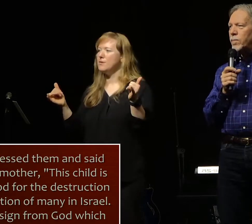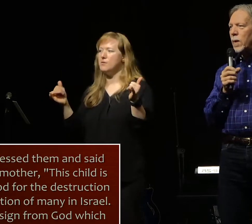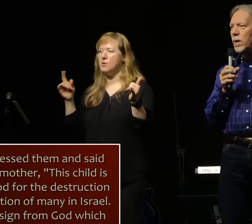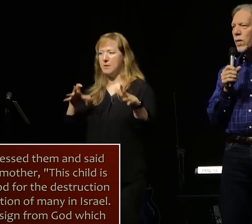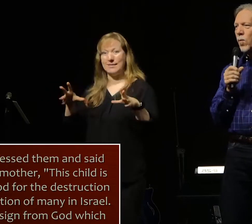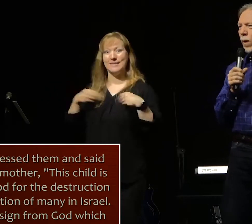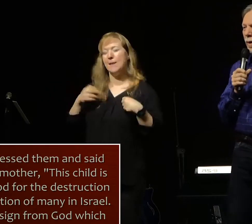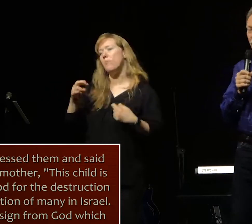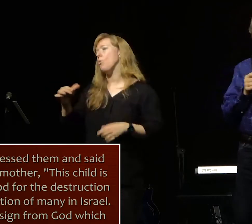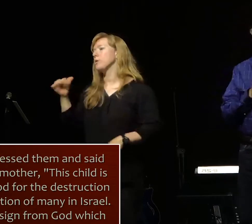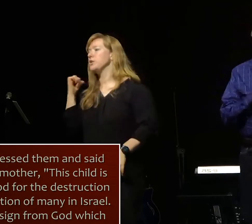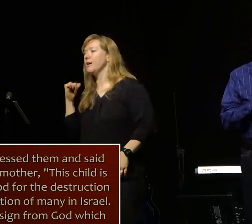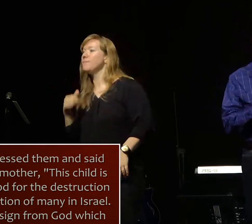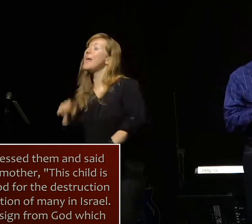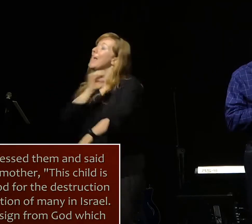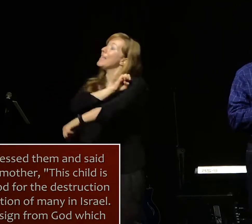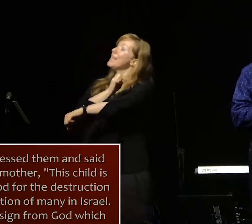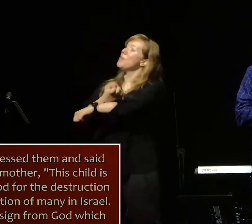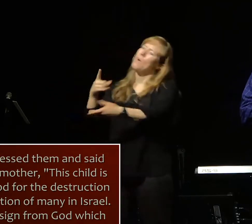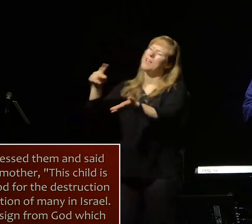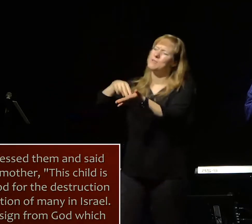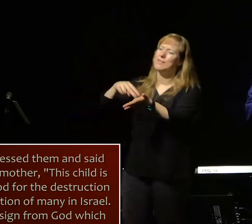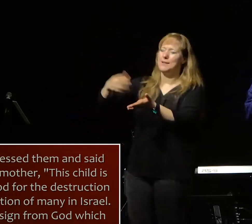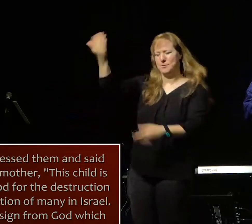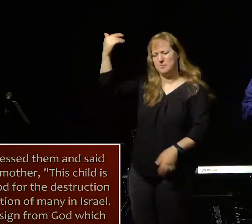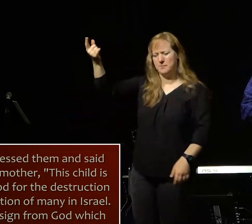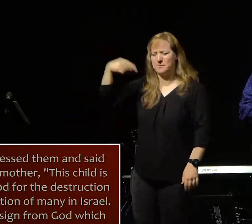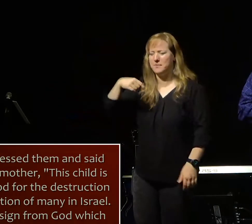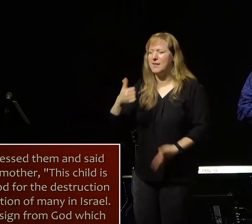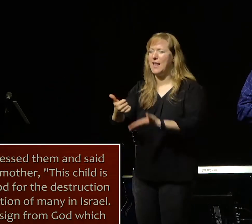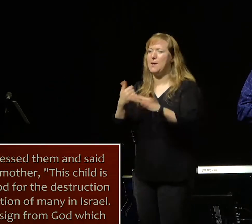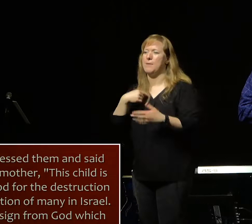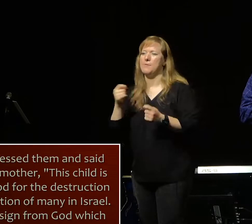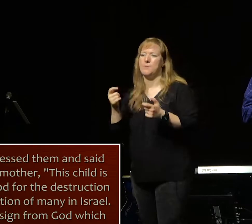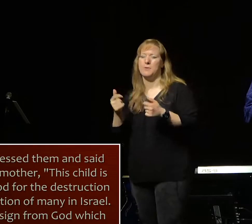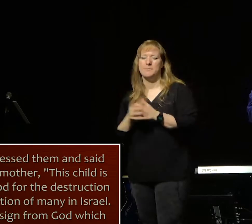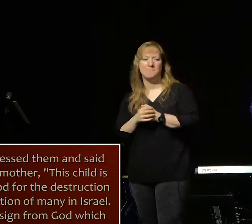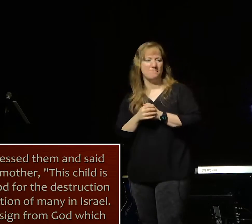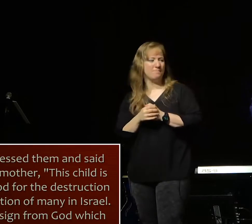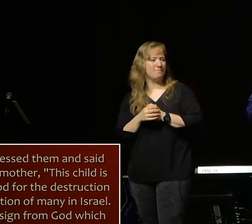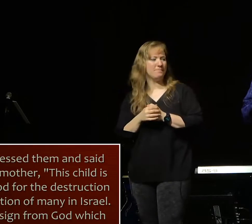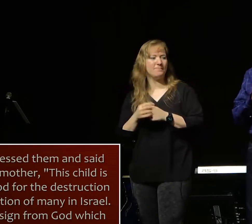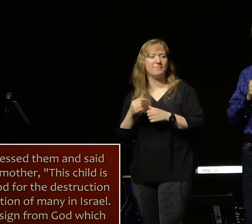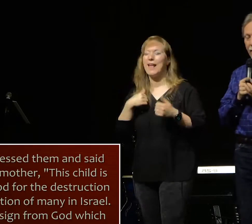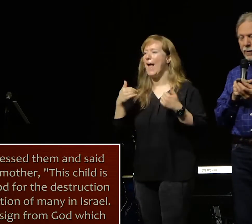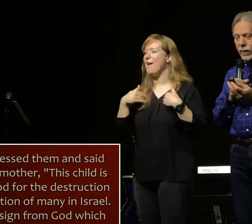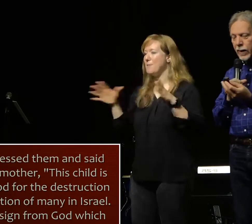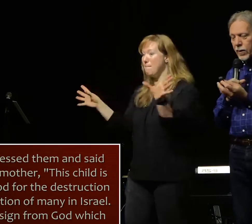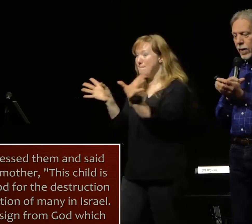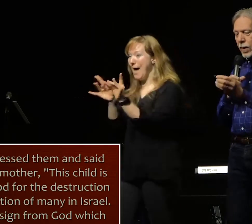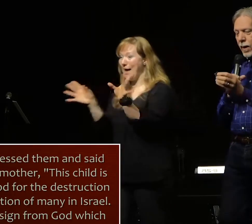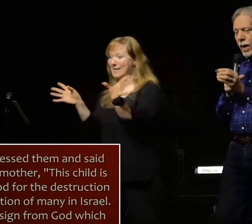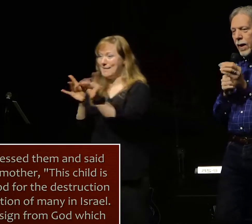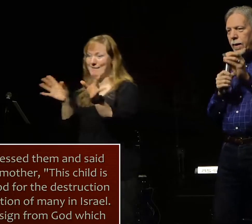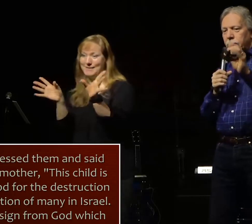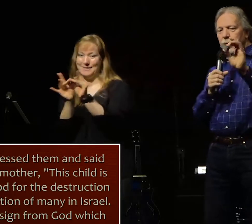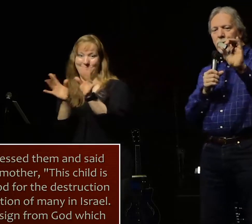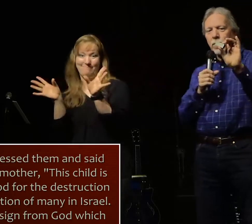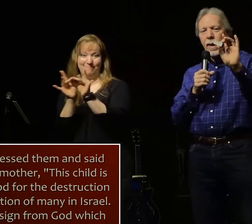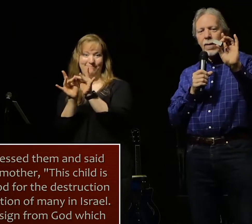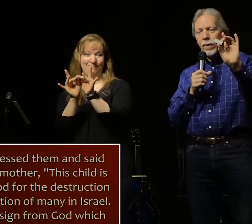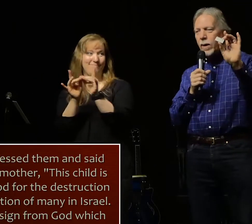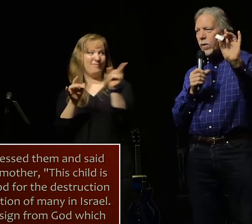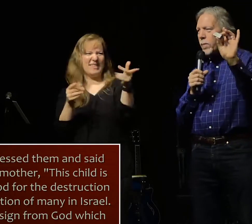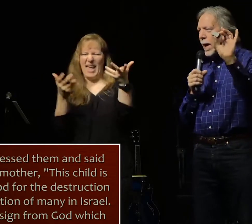Ethan, while you're up, can you come help me with something right quick? I've got some magnets here, and these are